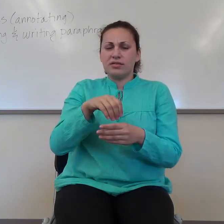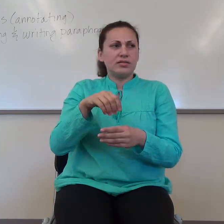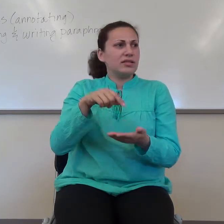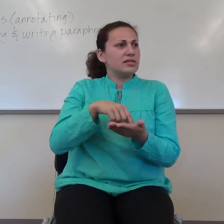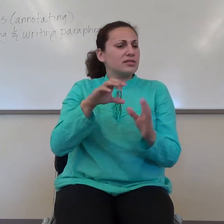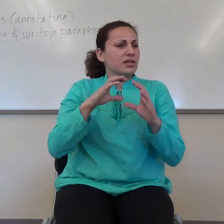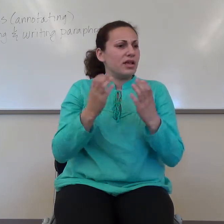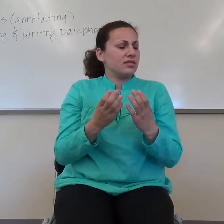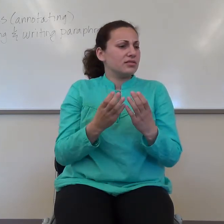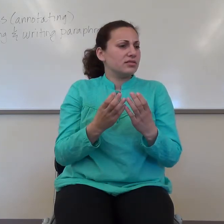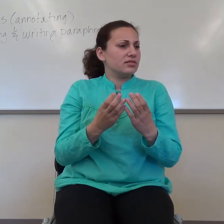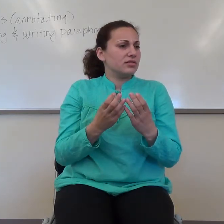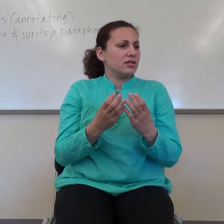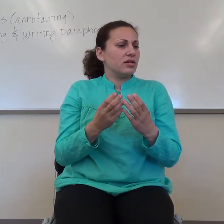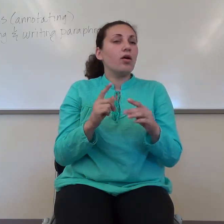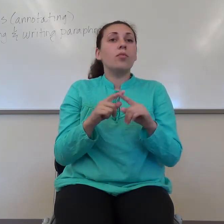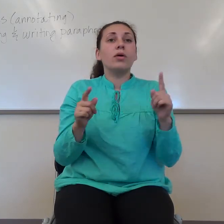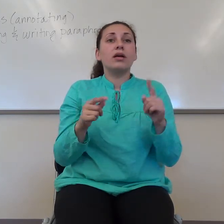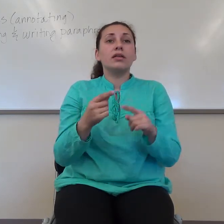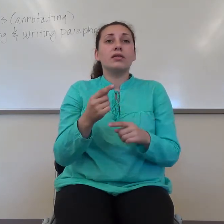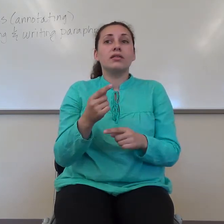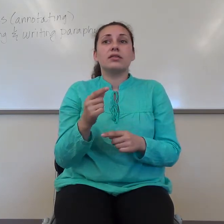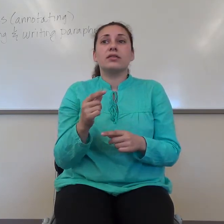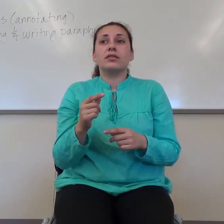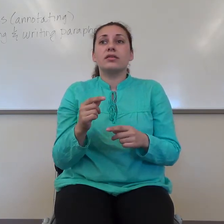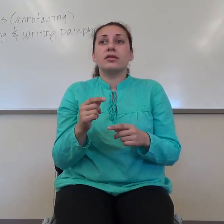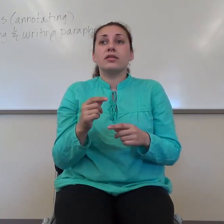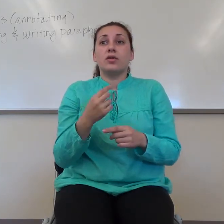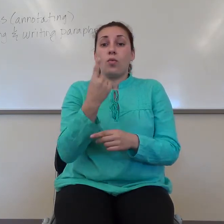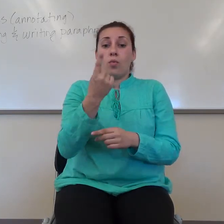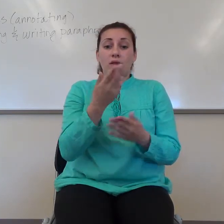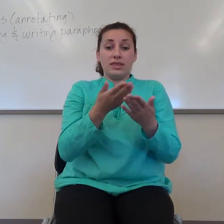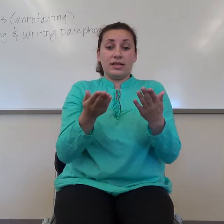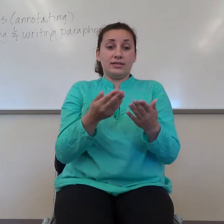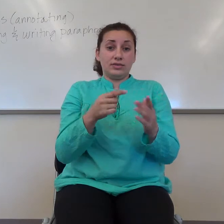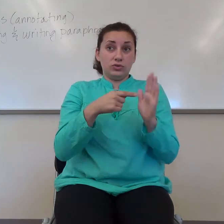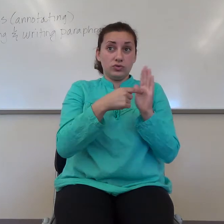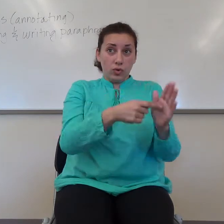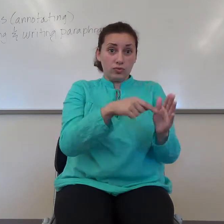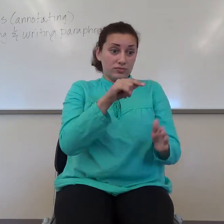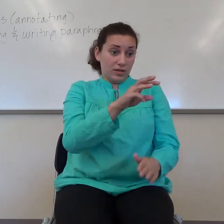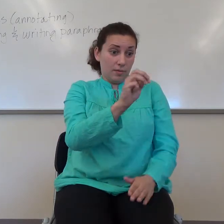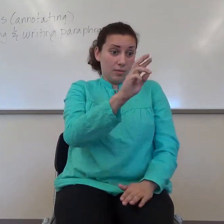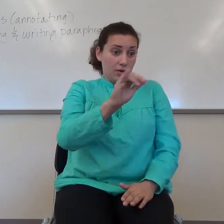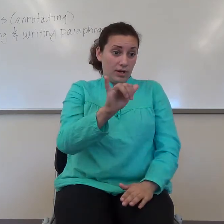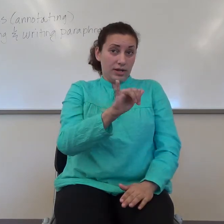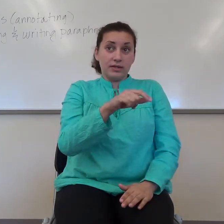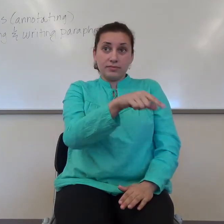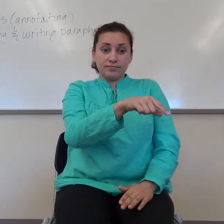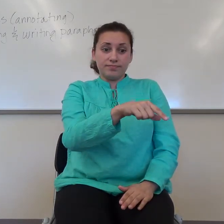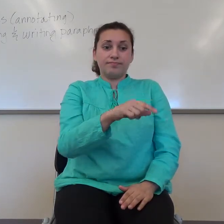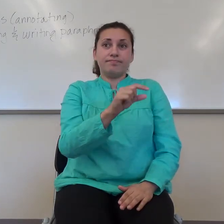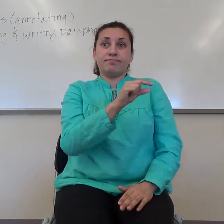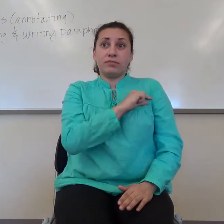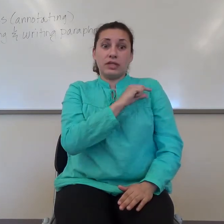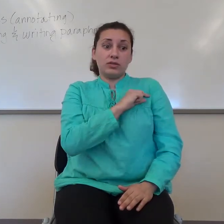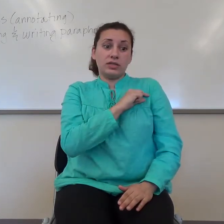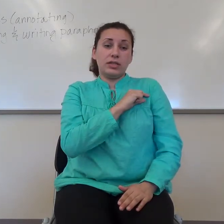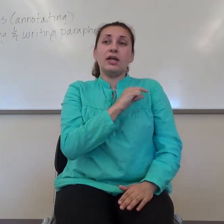that one of the things that pointed to her was she owned this boarding house across